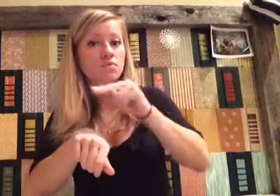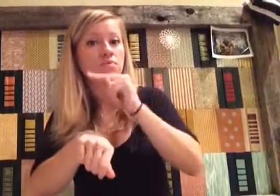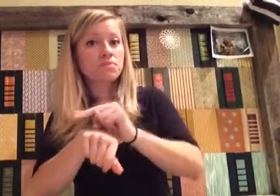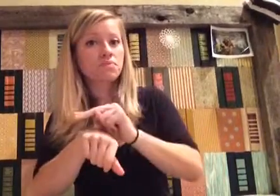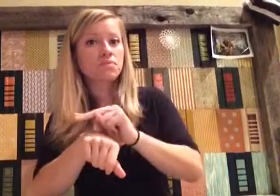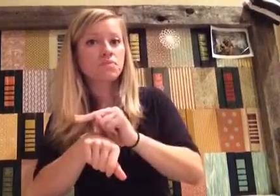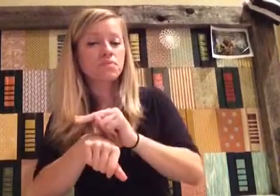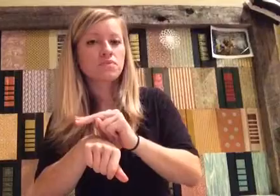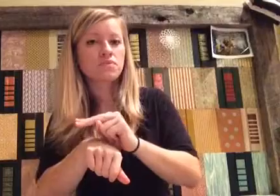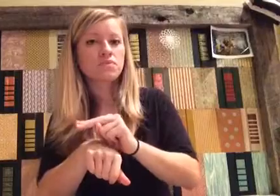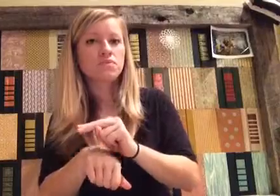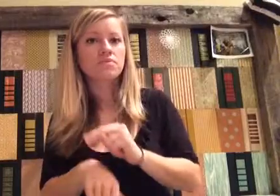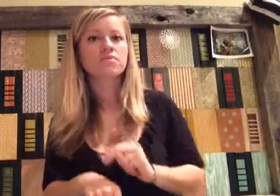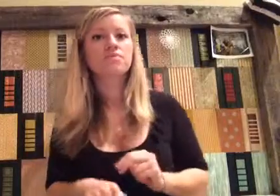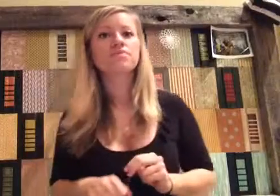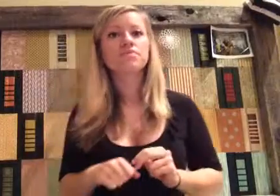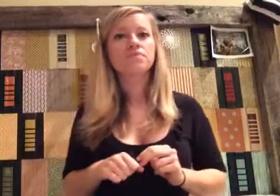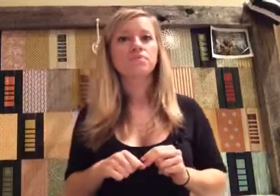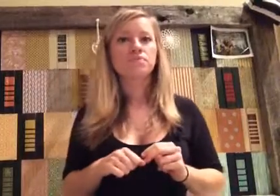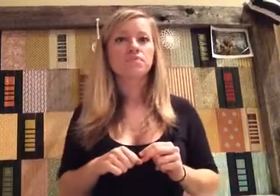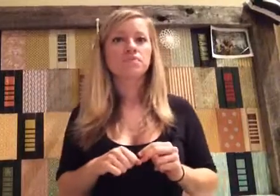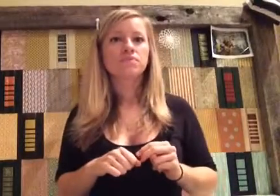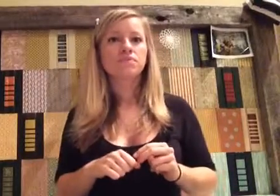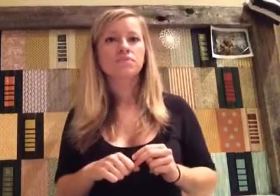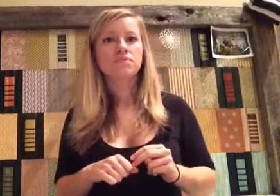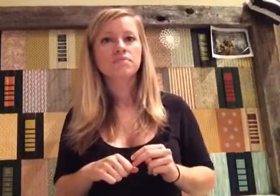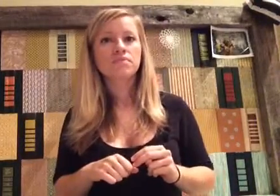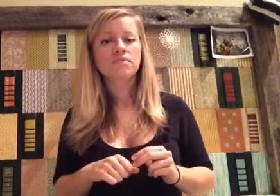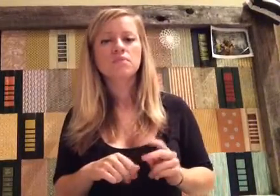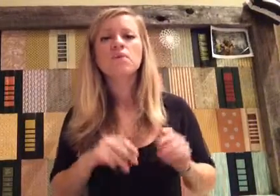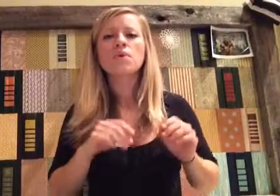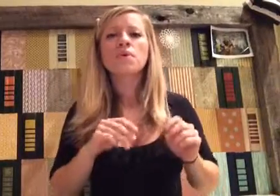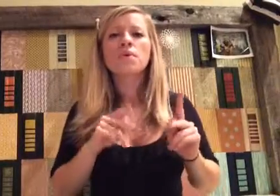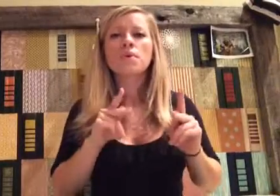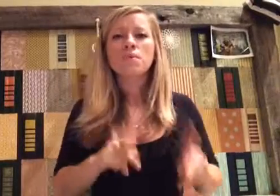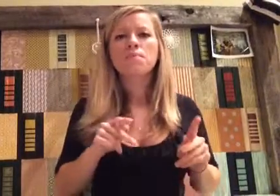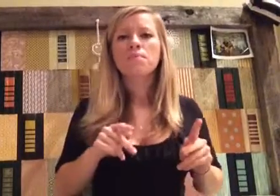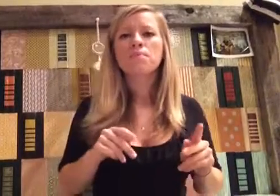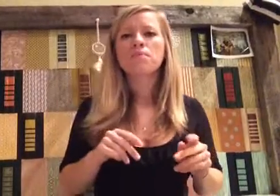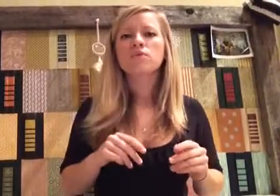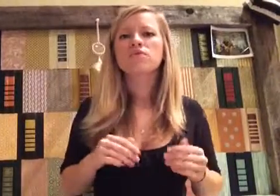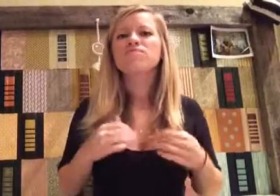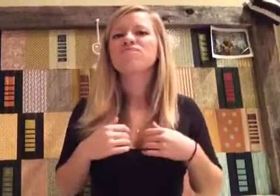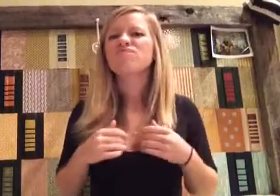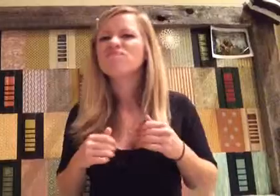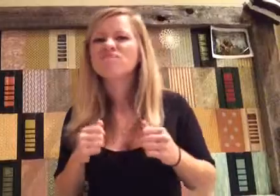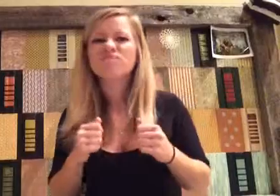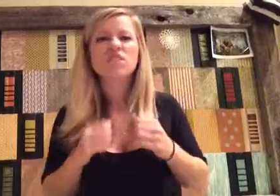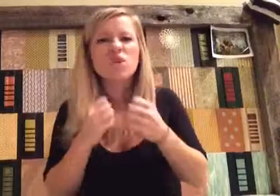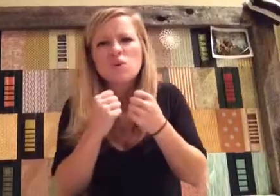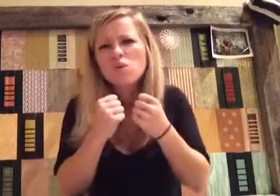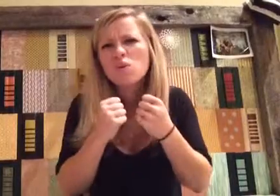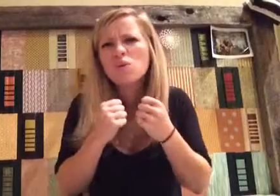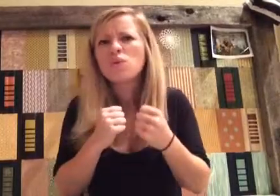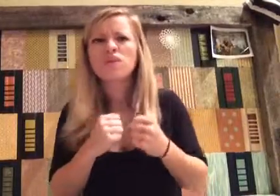to struggle through very cold regions in order to finish the dog sled race. Let's